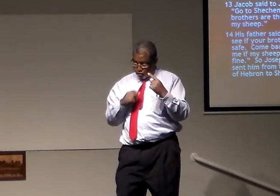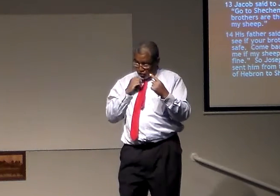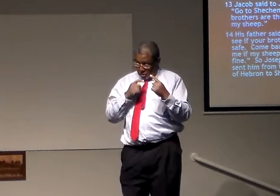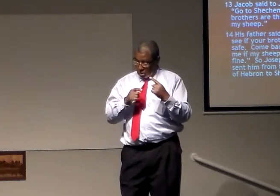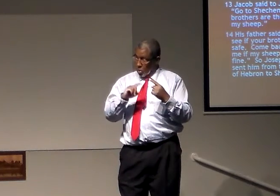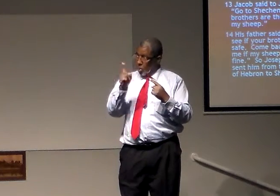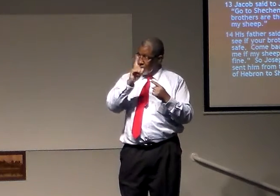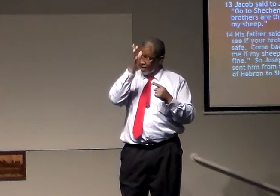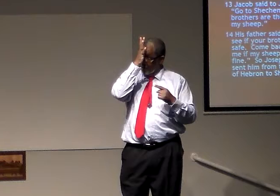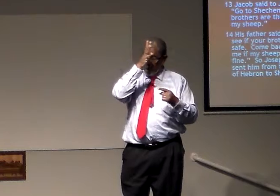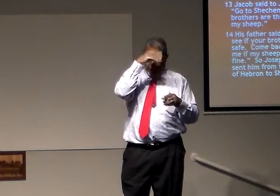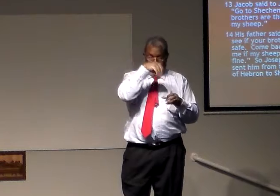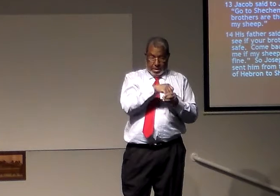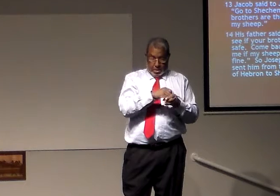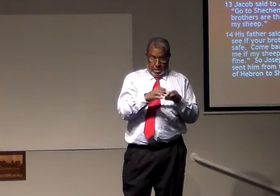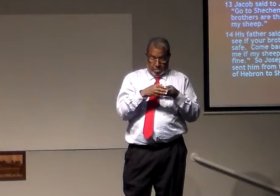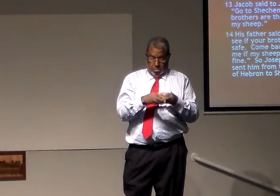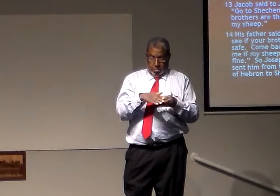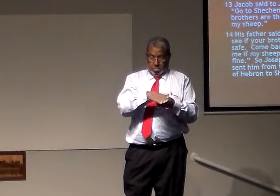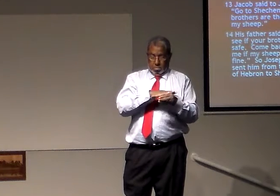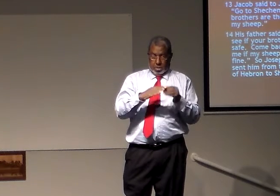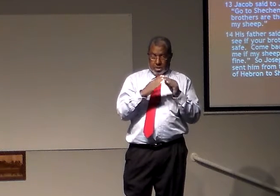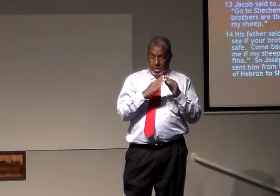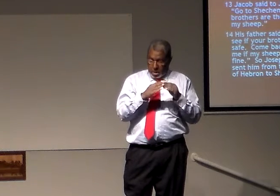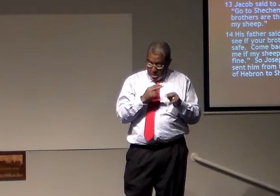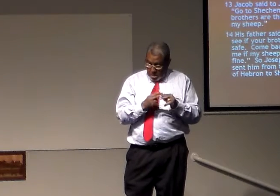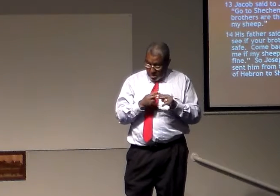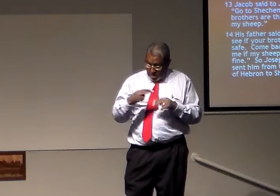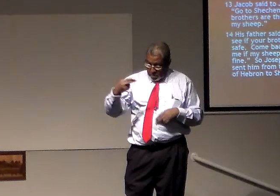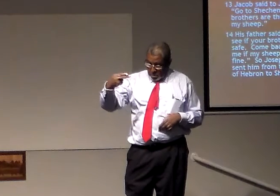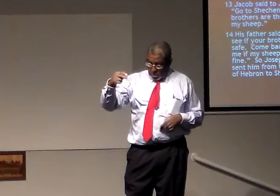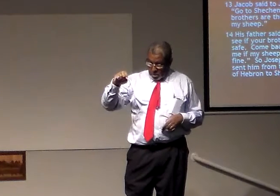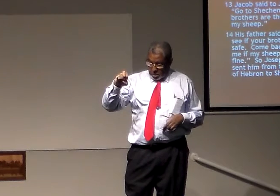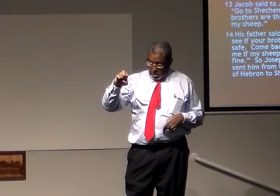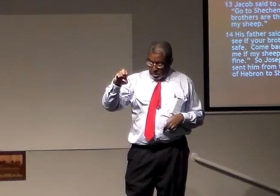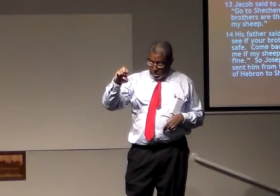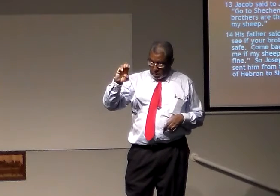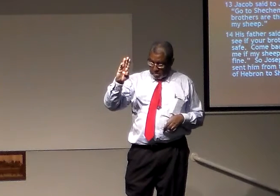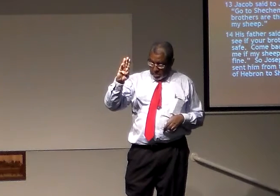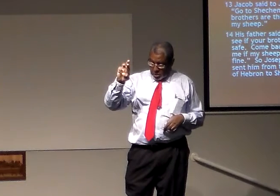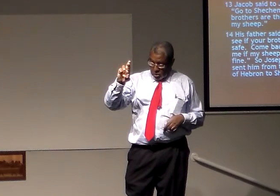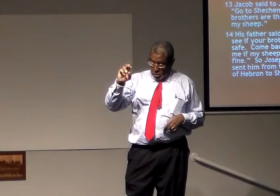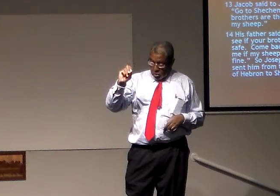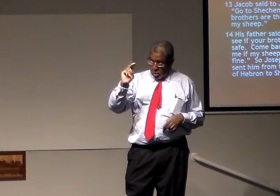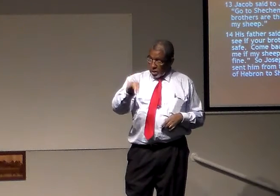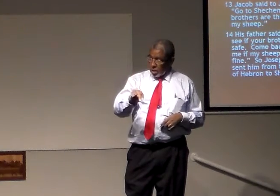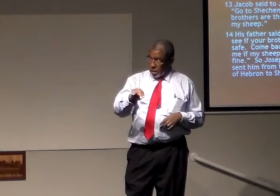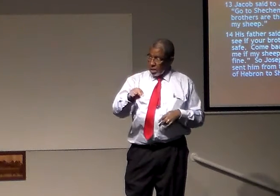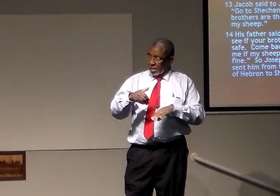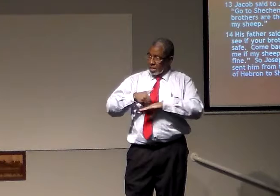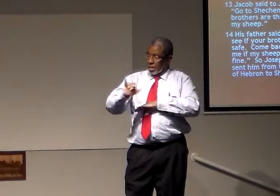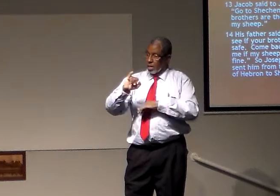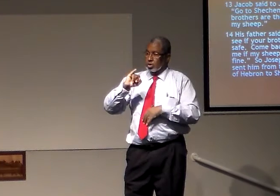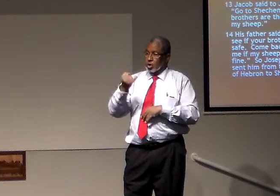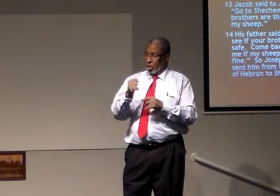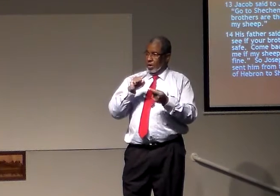So Joseph's father sent him from the valley of Hebron